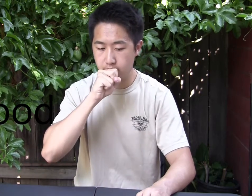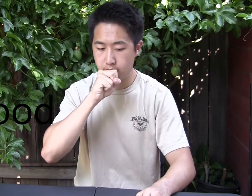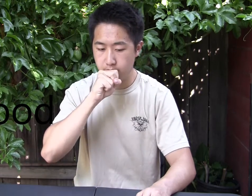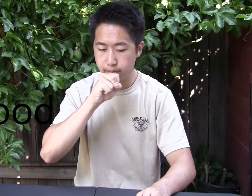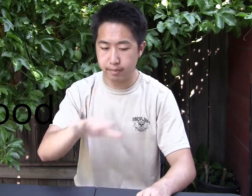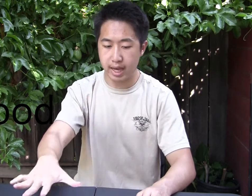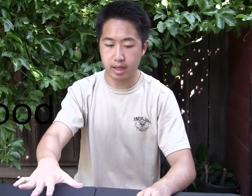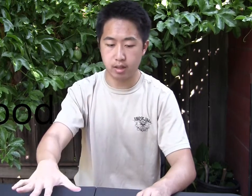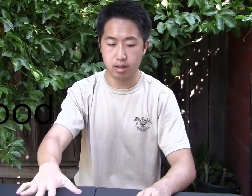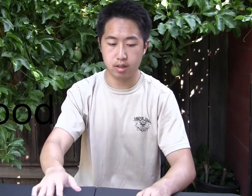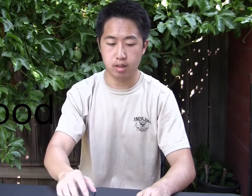Bad.